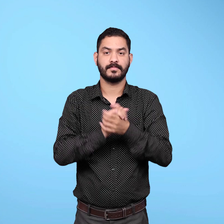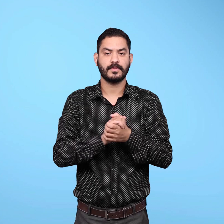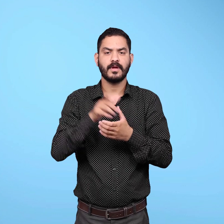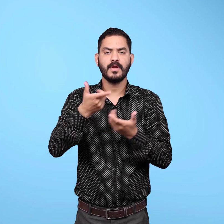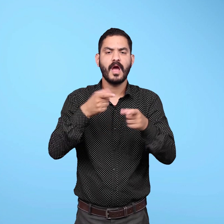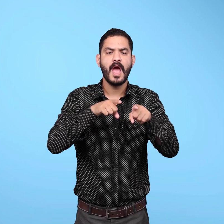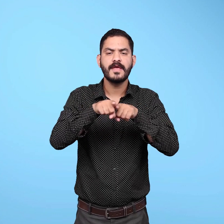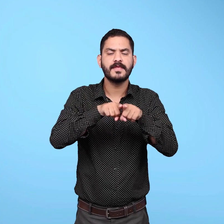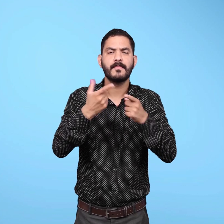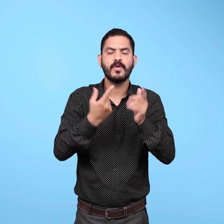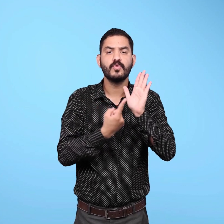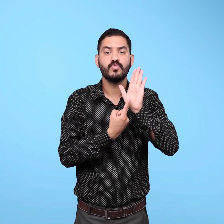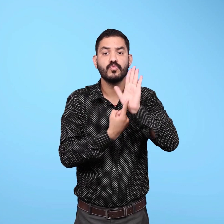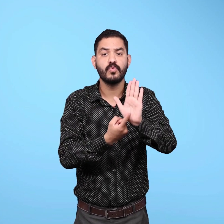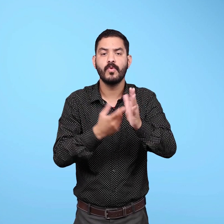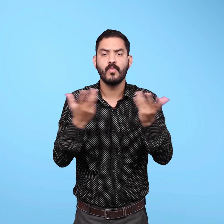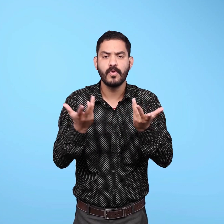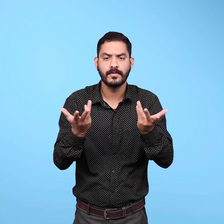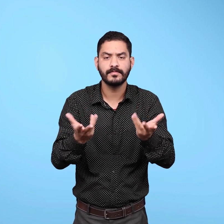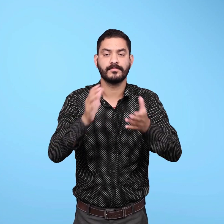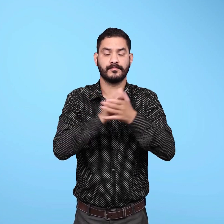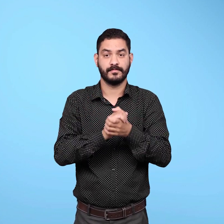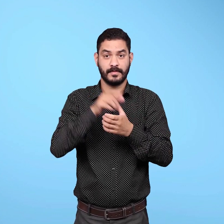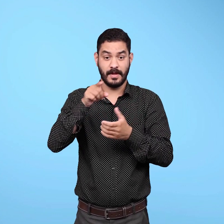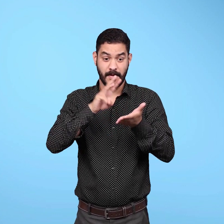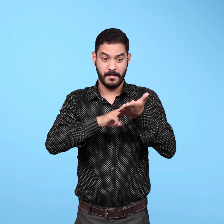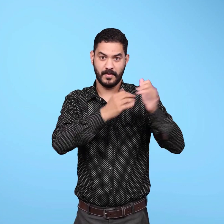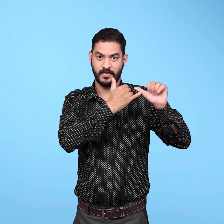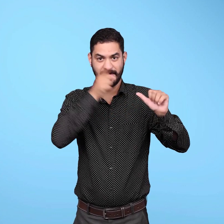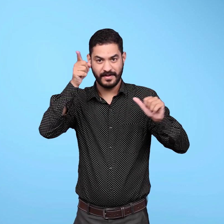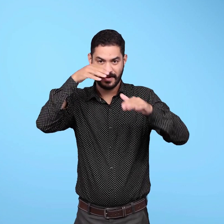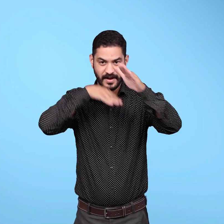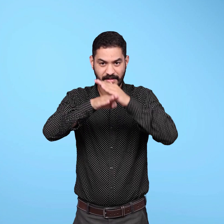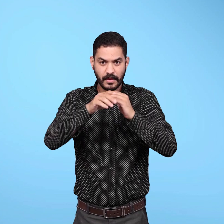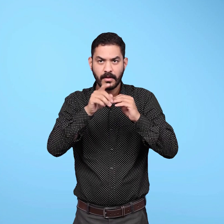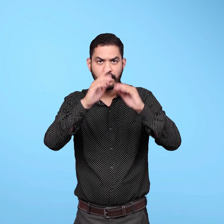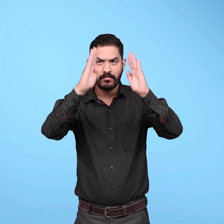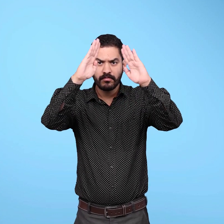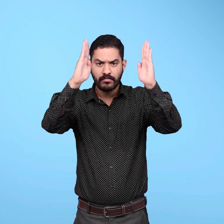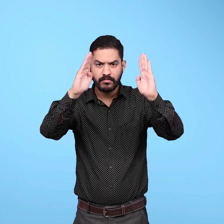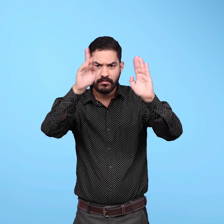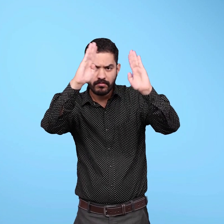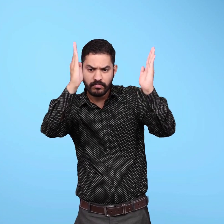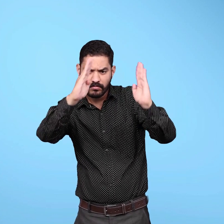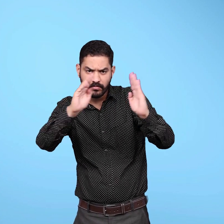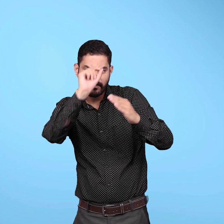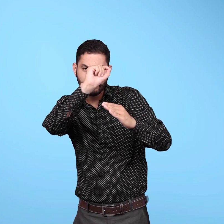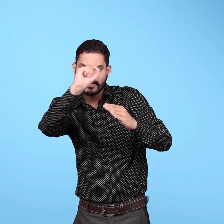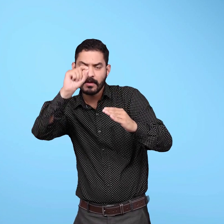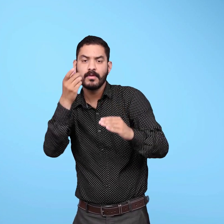For instance, inscriptions from Mathura mention goldsmiths, blacksmiths,